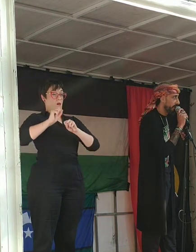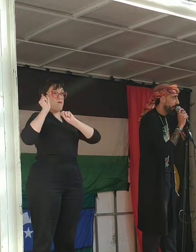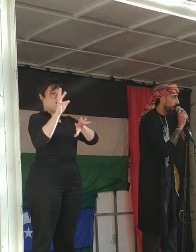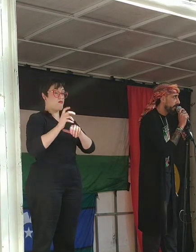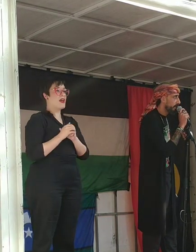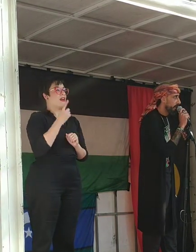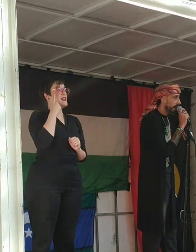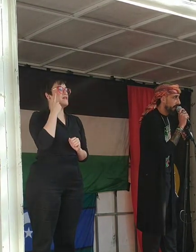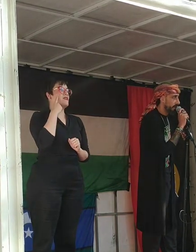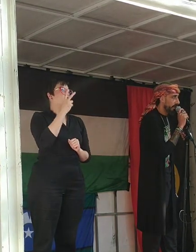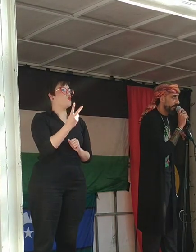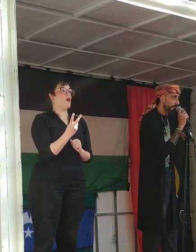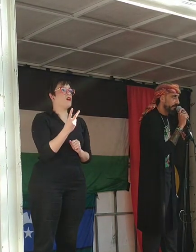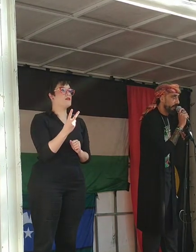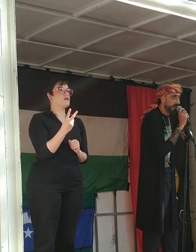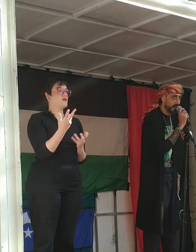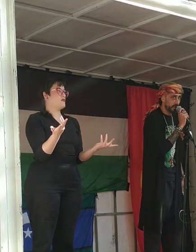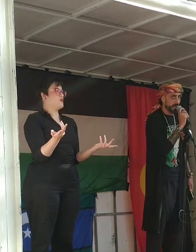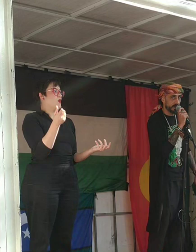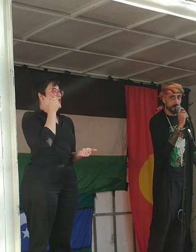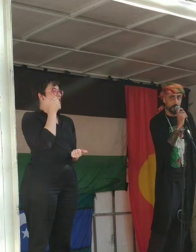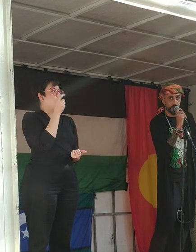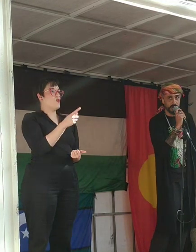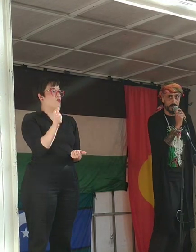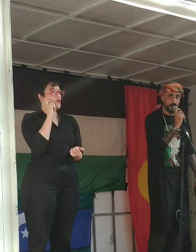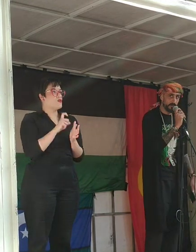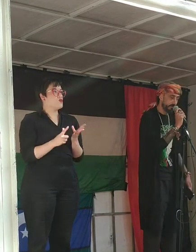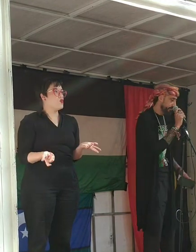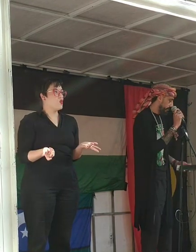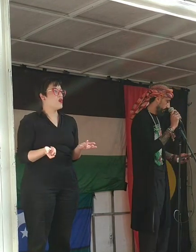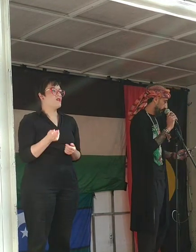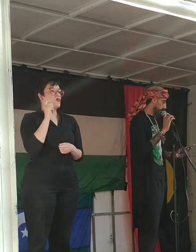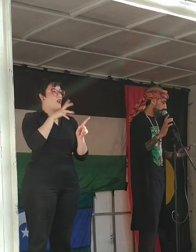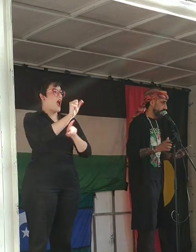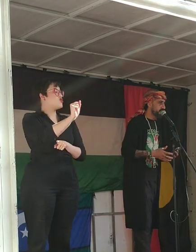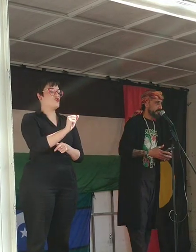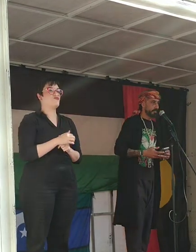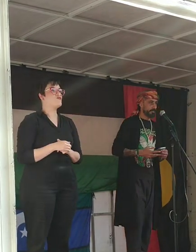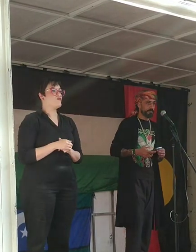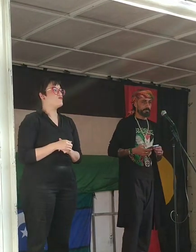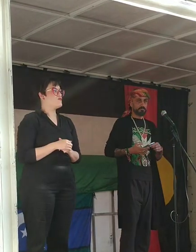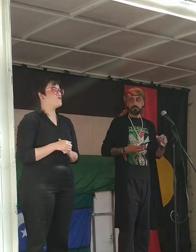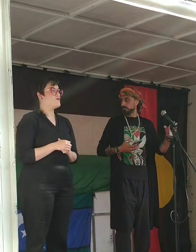you have been exposed, and we will get our justice, one way or another.